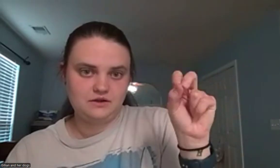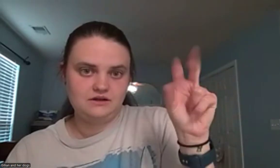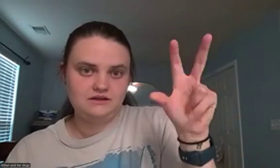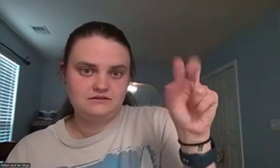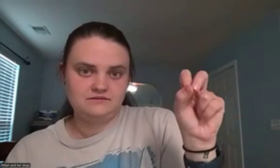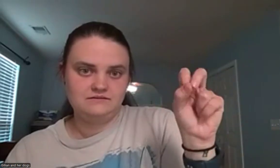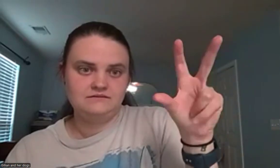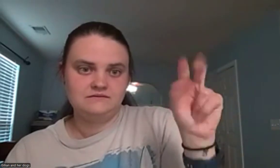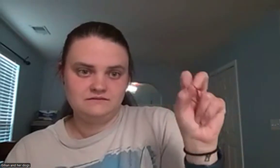30.